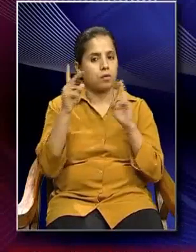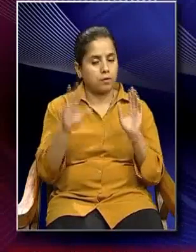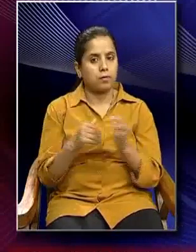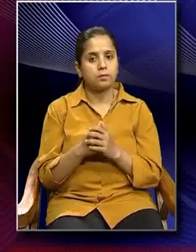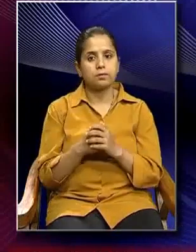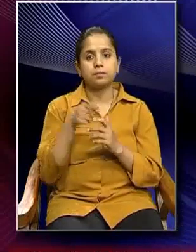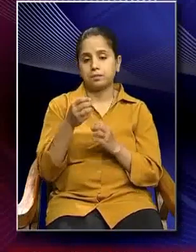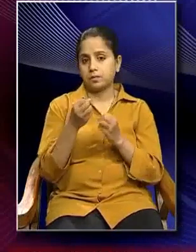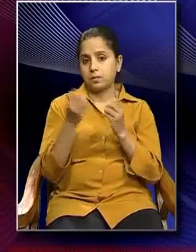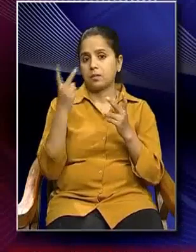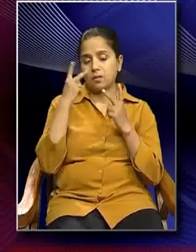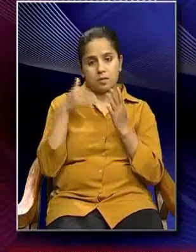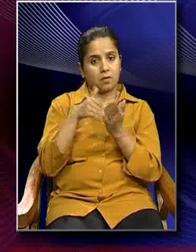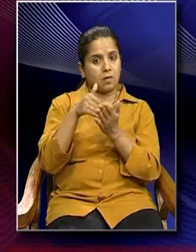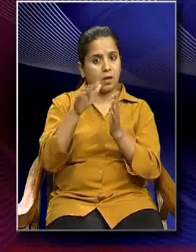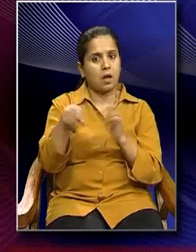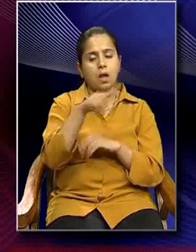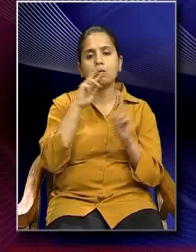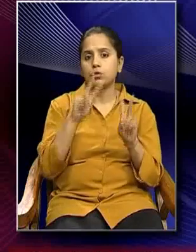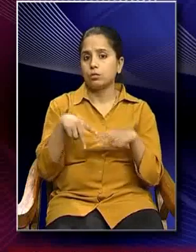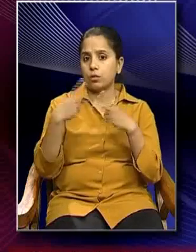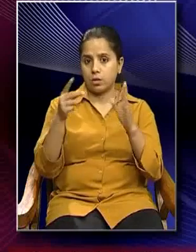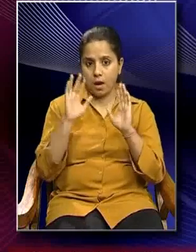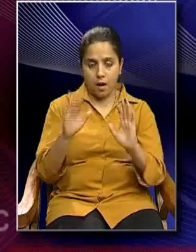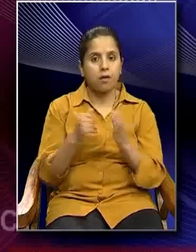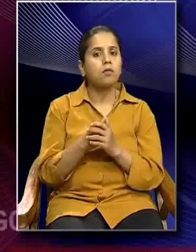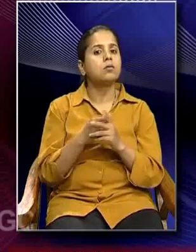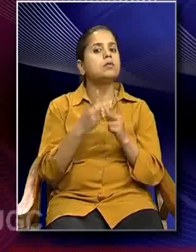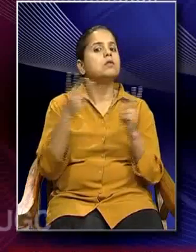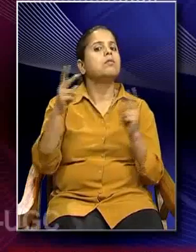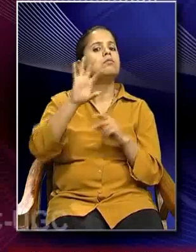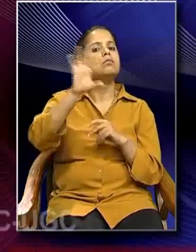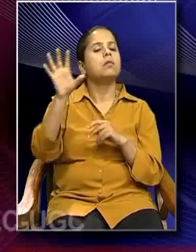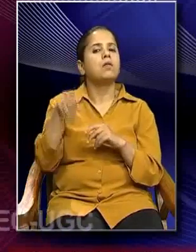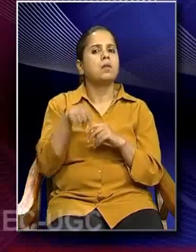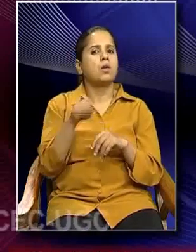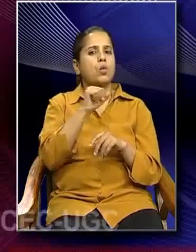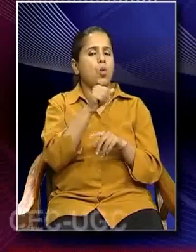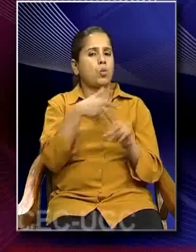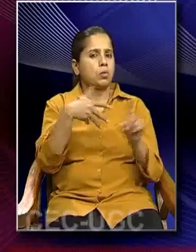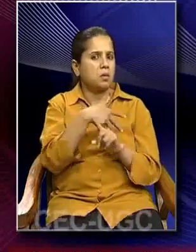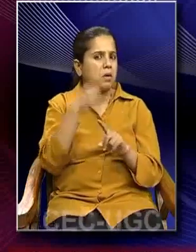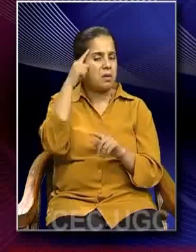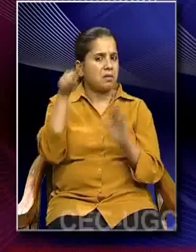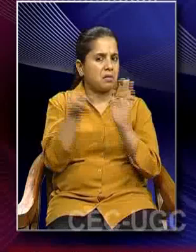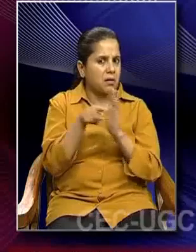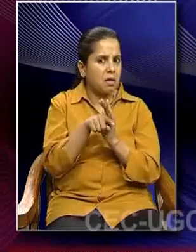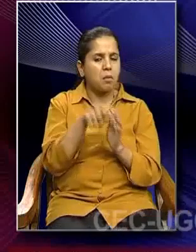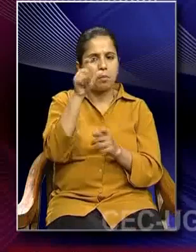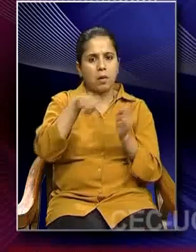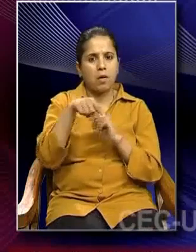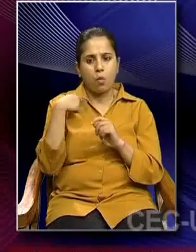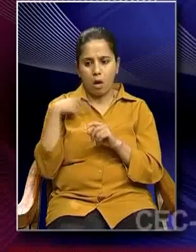So often it would be reported in various parts that these ethnic and stereotype is creating problem for their